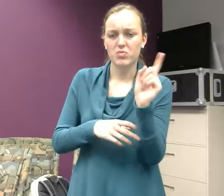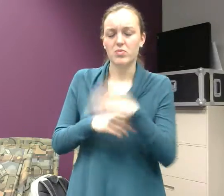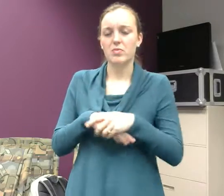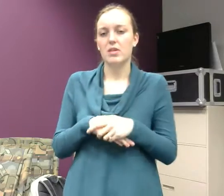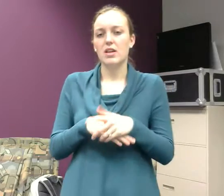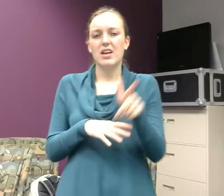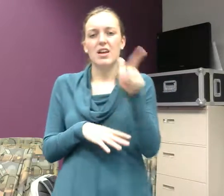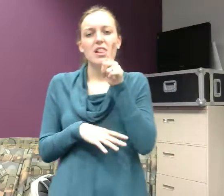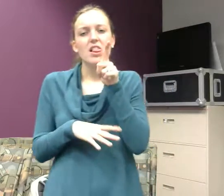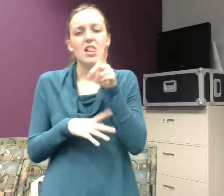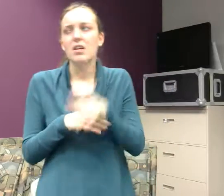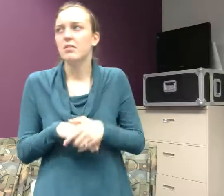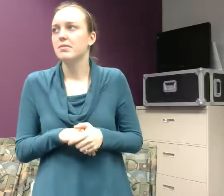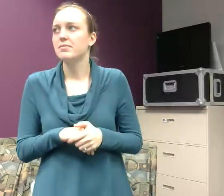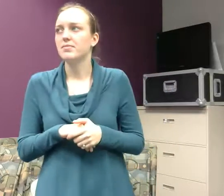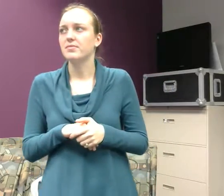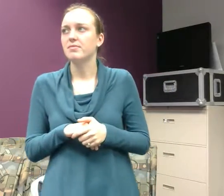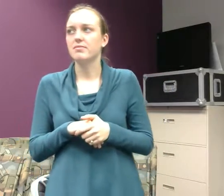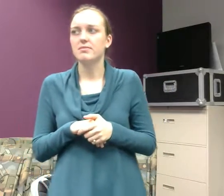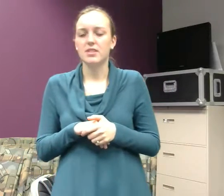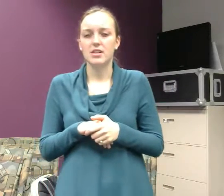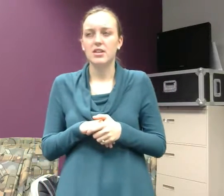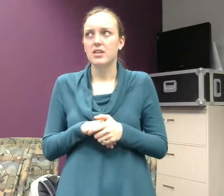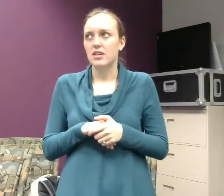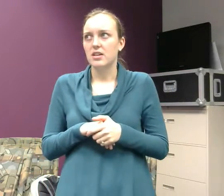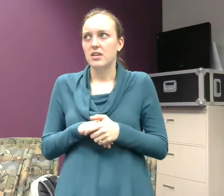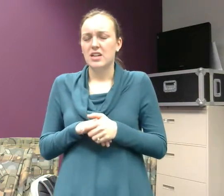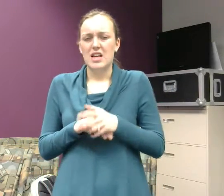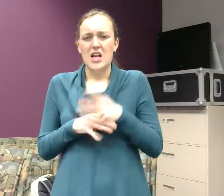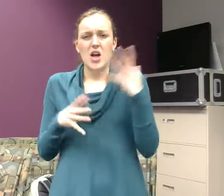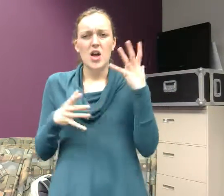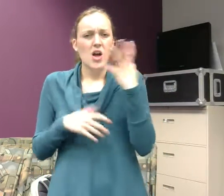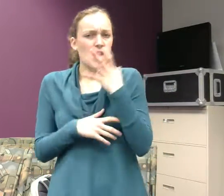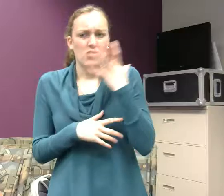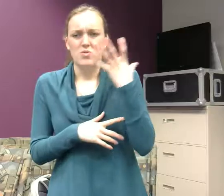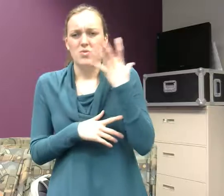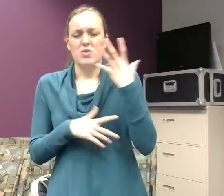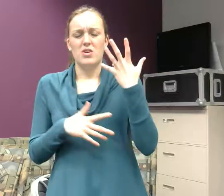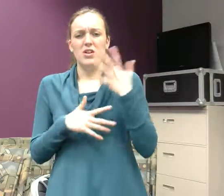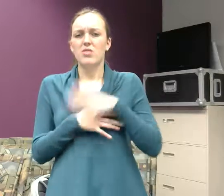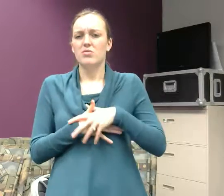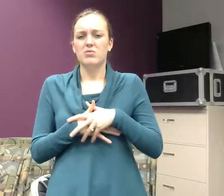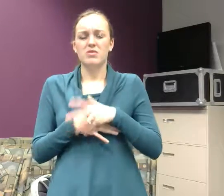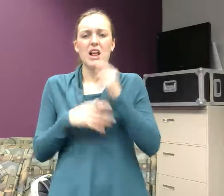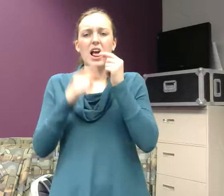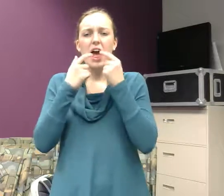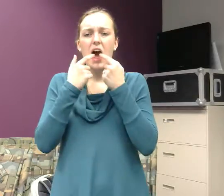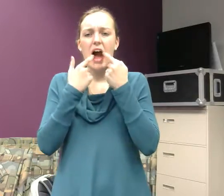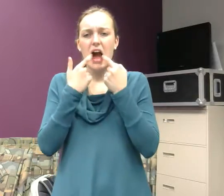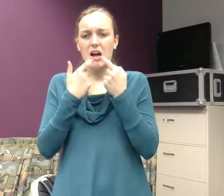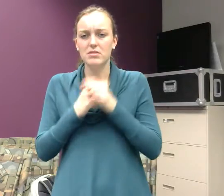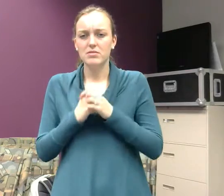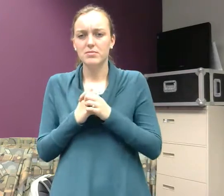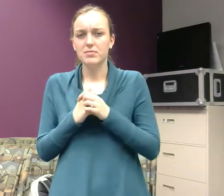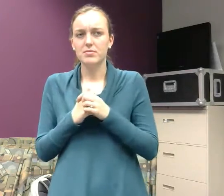lemon, we really had a sense of, wow, there were saliva glands in the bottom and also